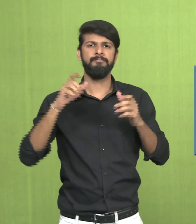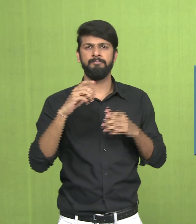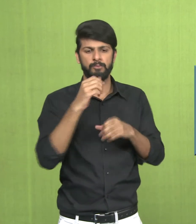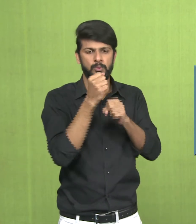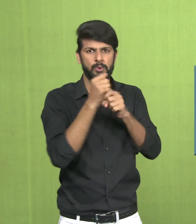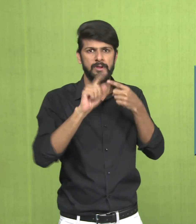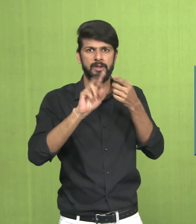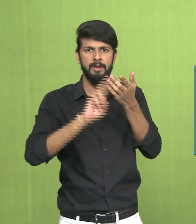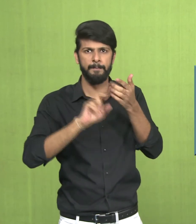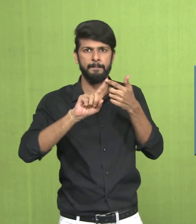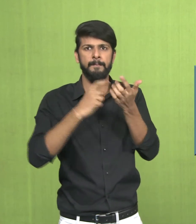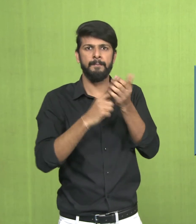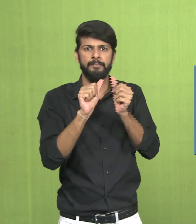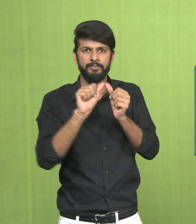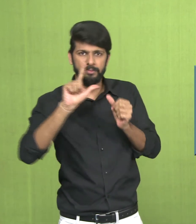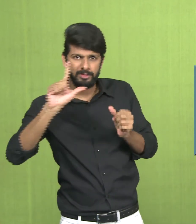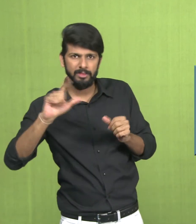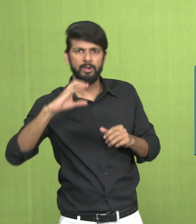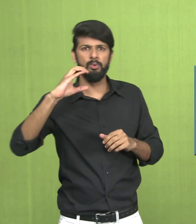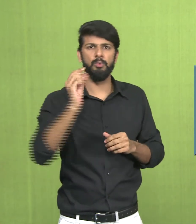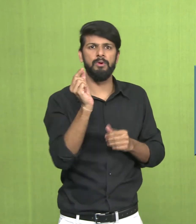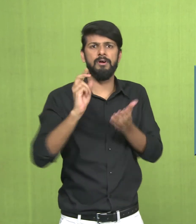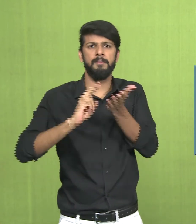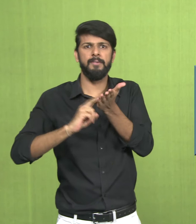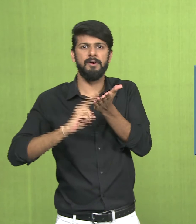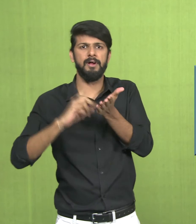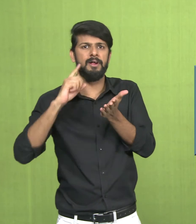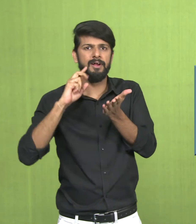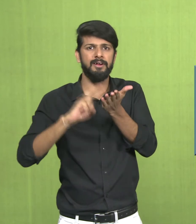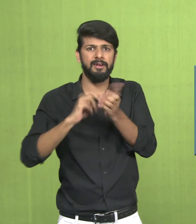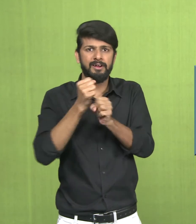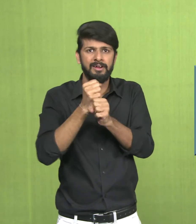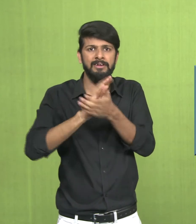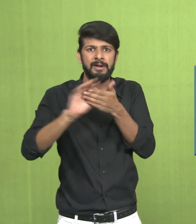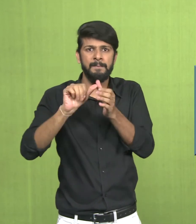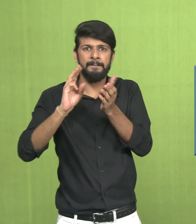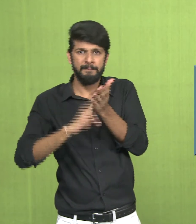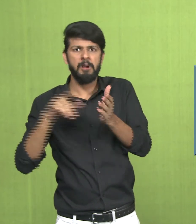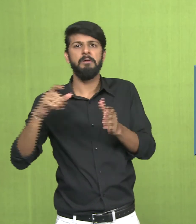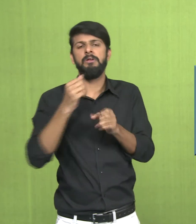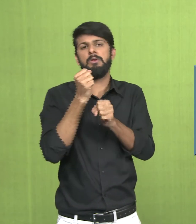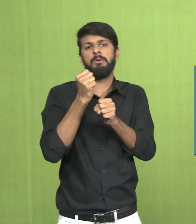and both the general and Mr. Banerjee had their own teams.